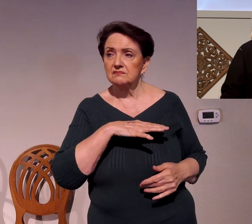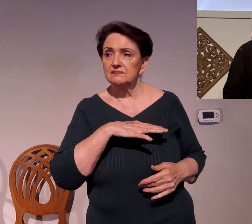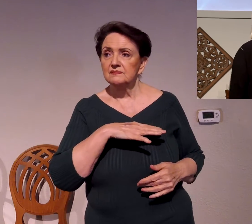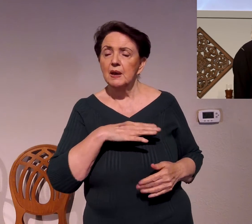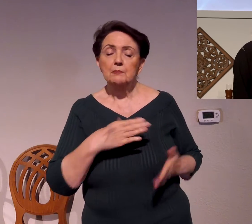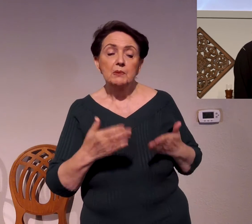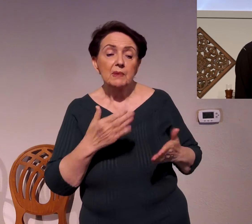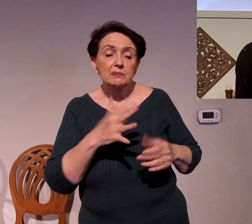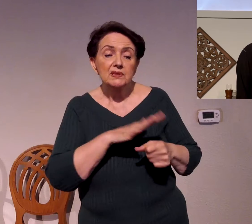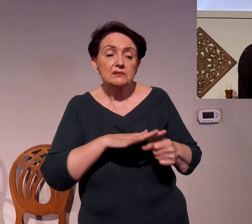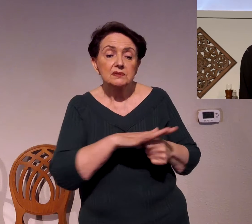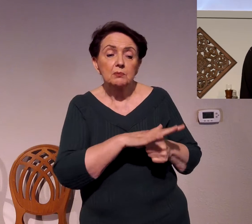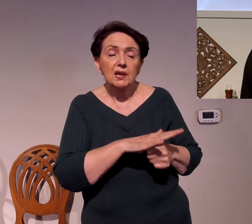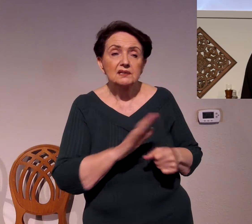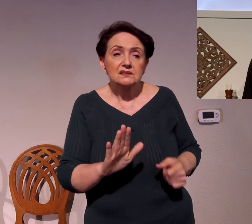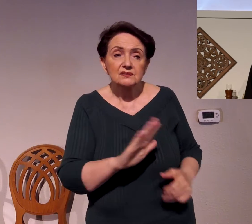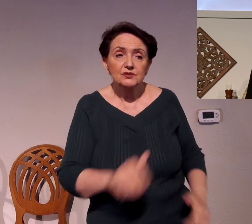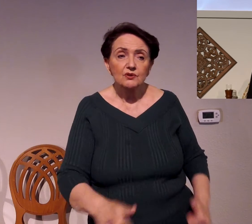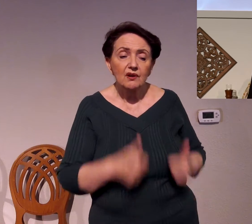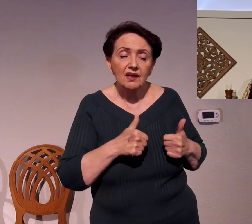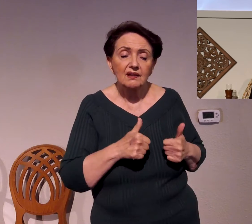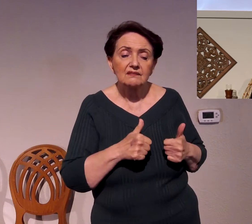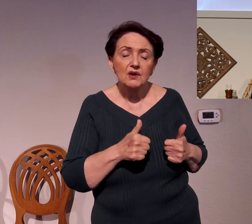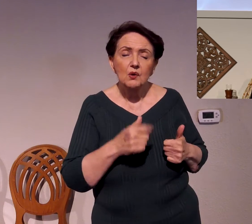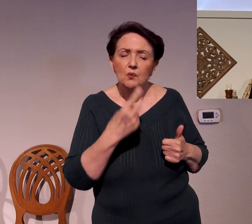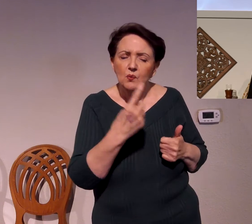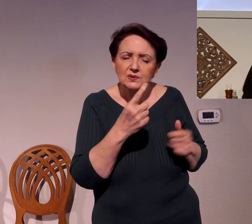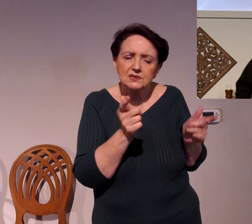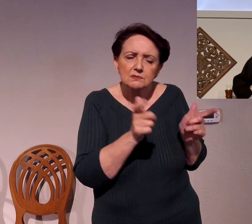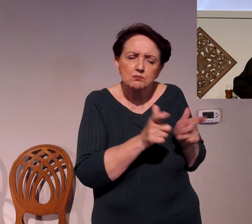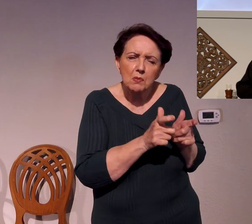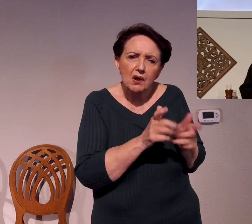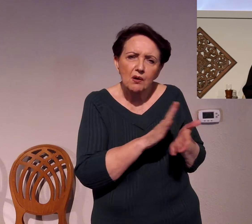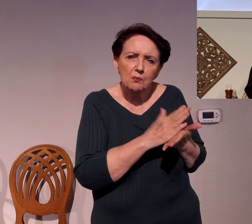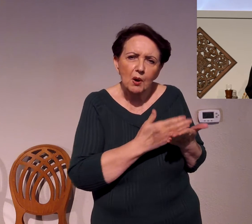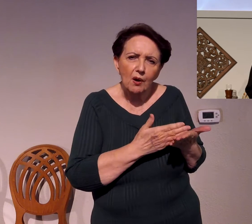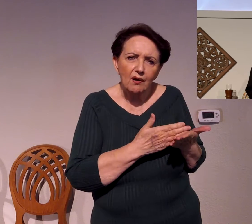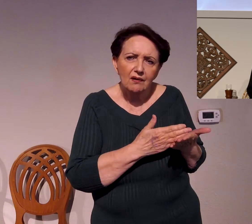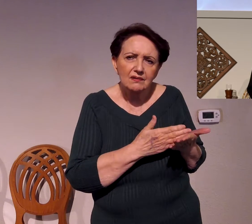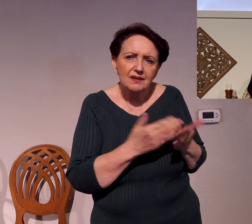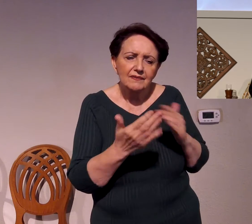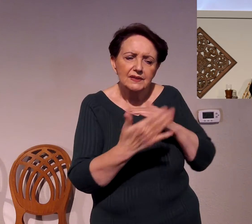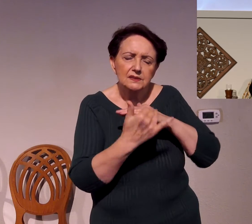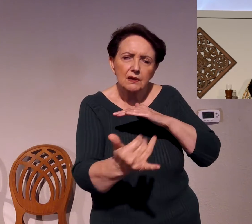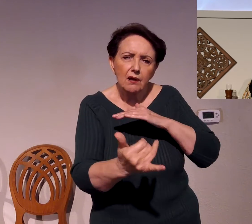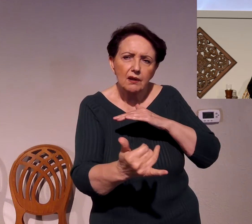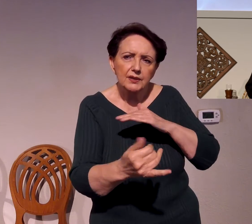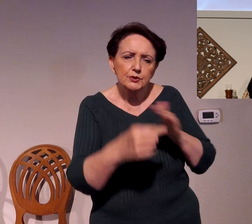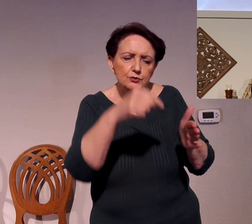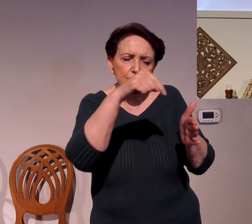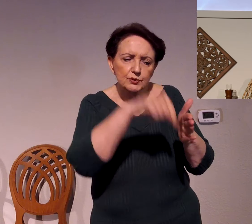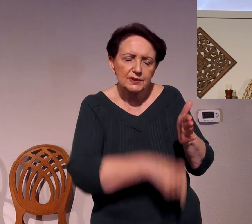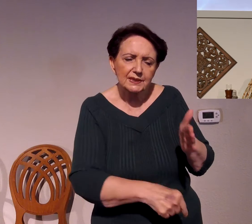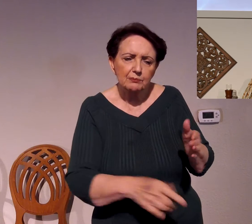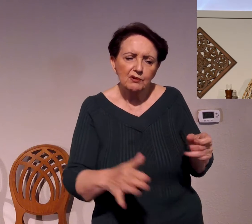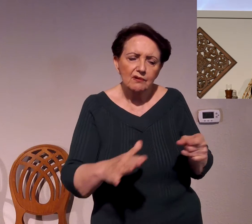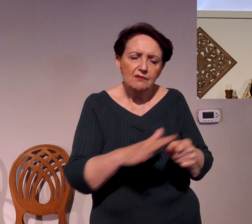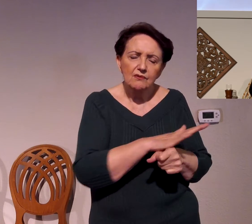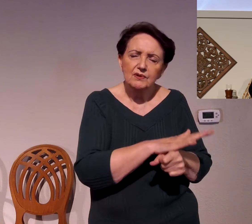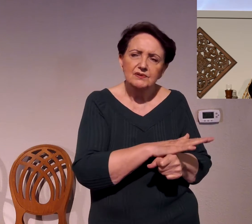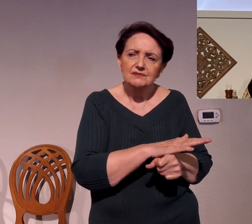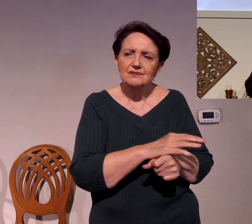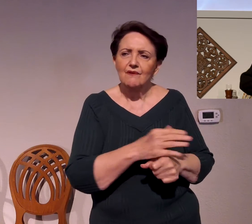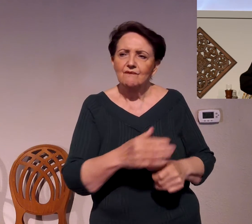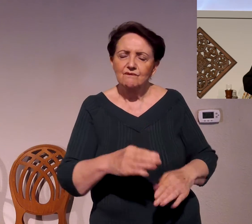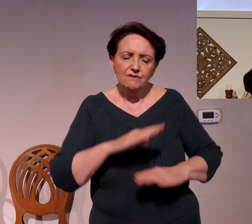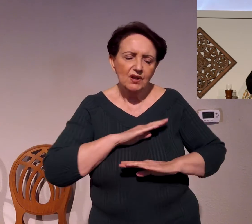is a place in your life, one small aspect of our lives, that is calling us to a deeper, richer, fuller love.